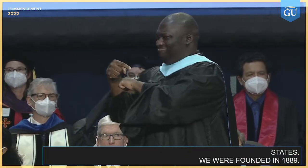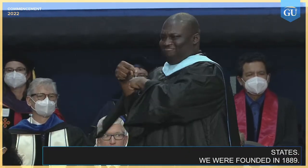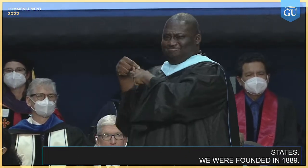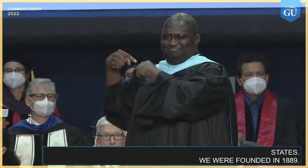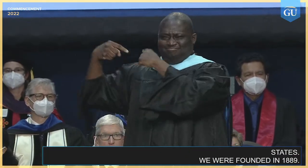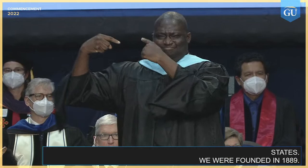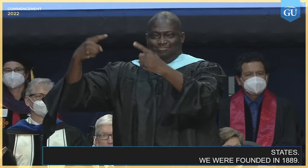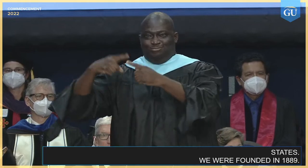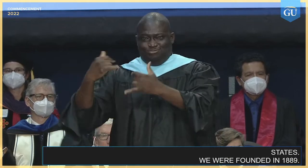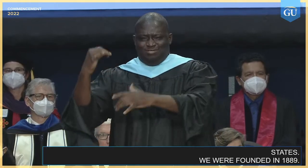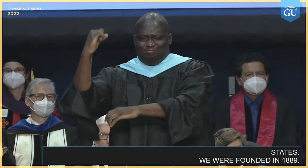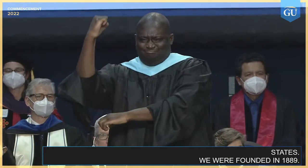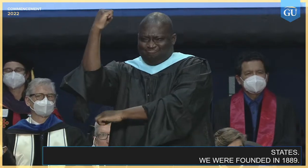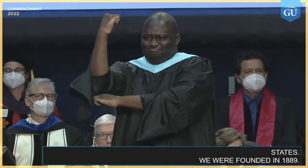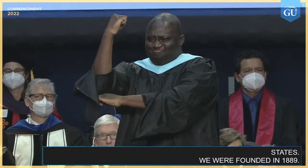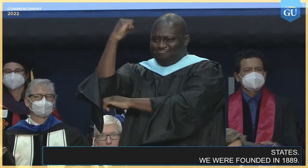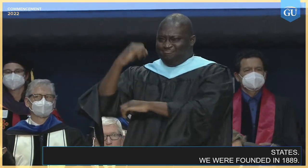years standing strong.